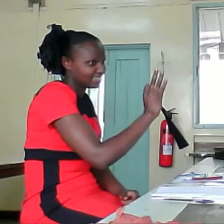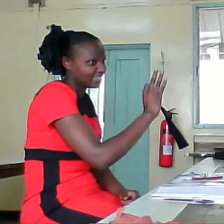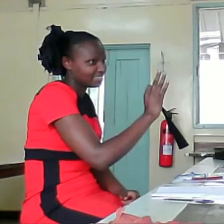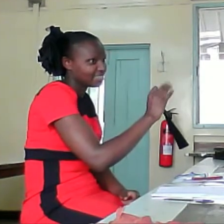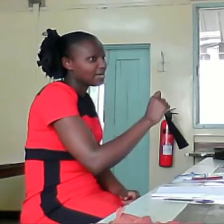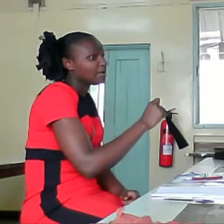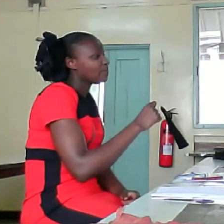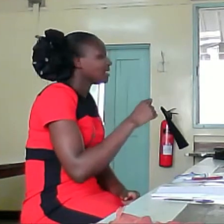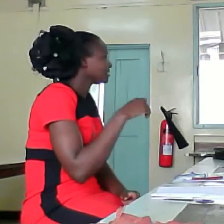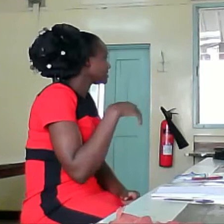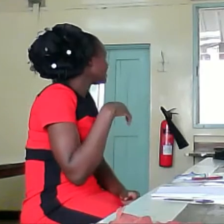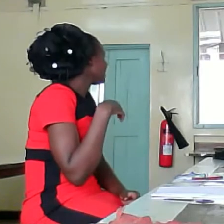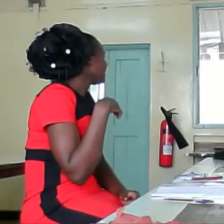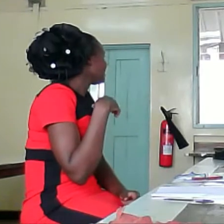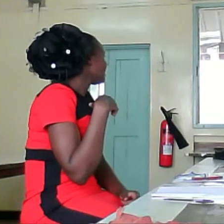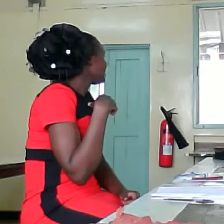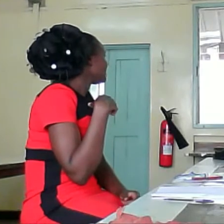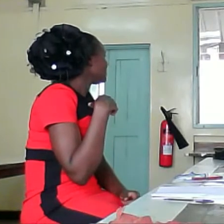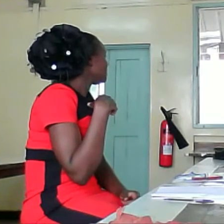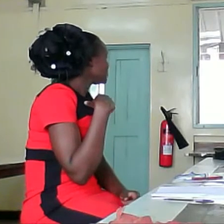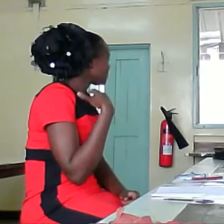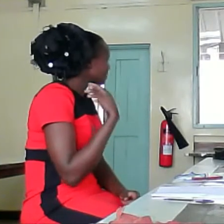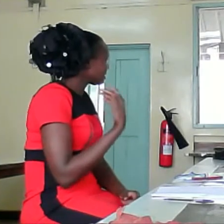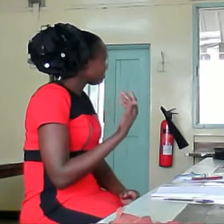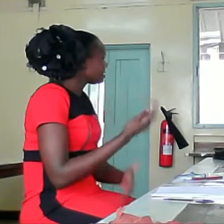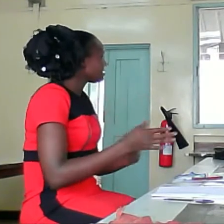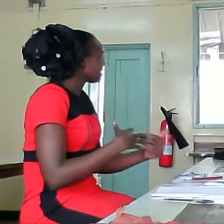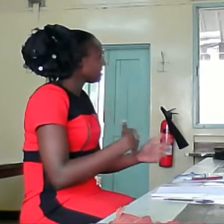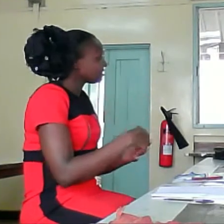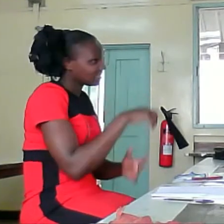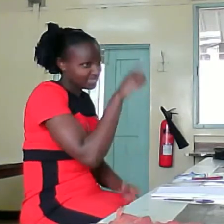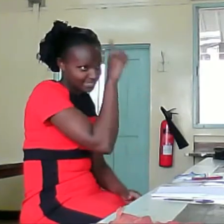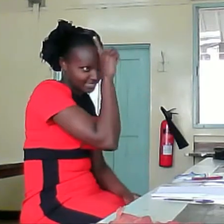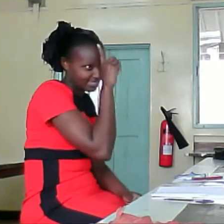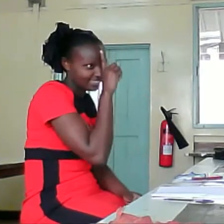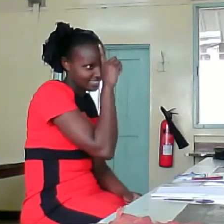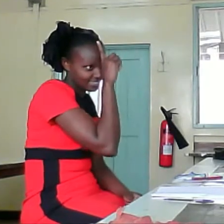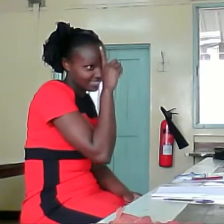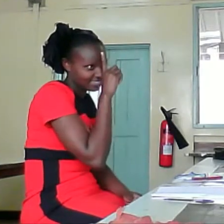Serious. But most of the times he signed serious.